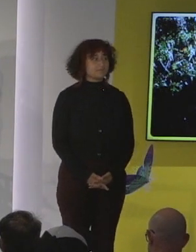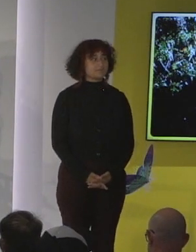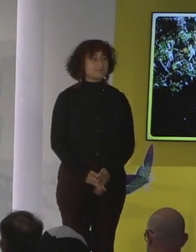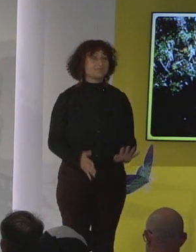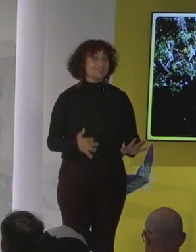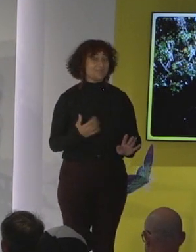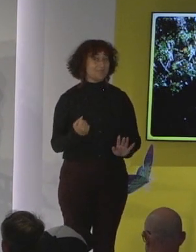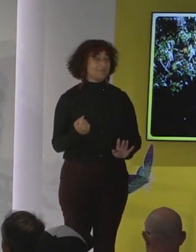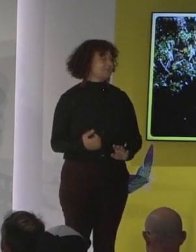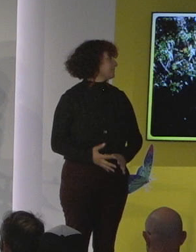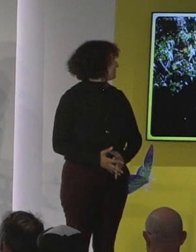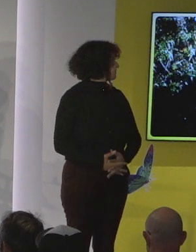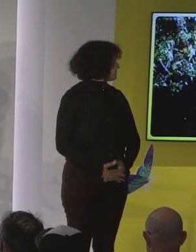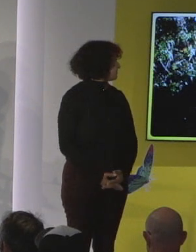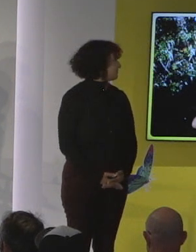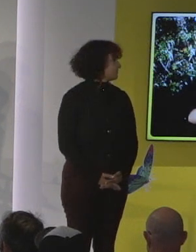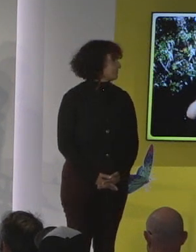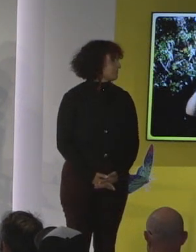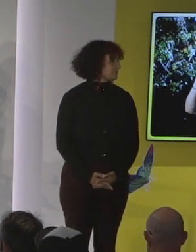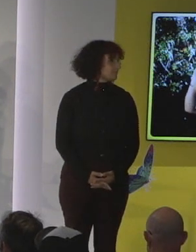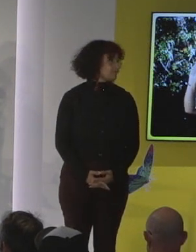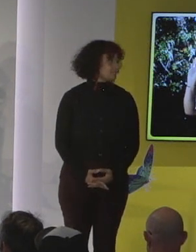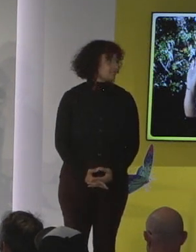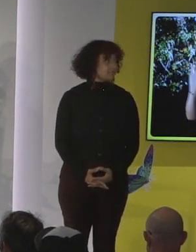Sorry, just having a moment. Okay.